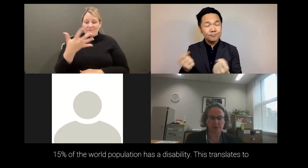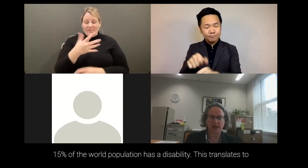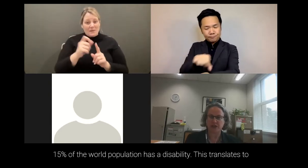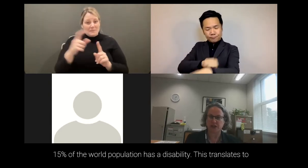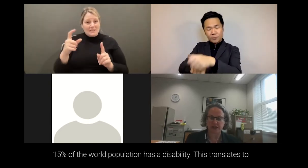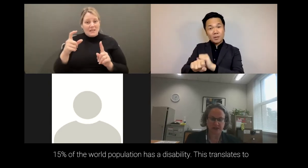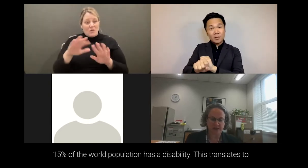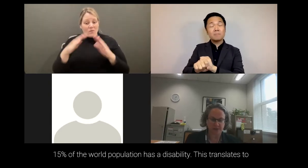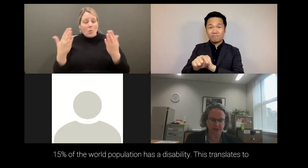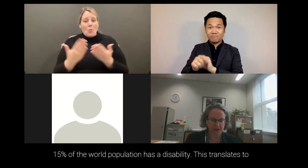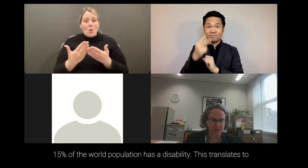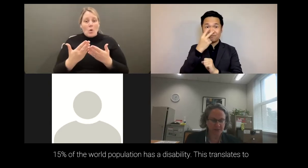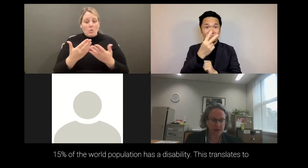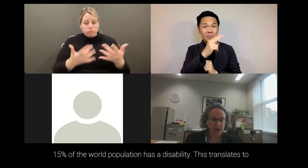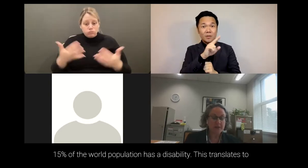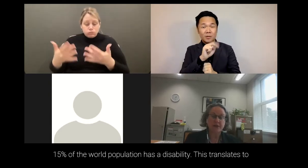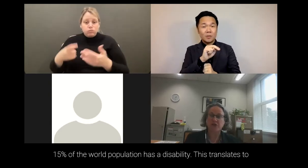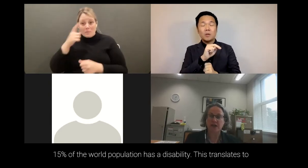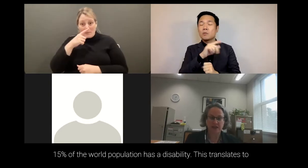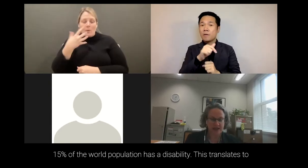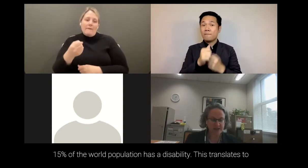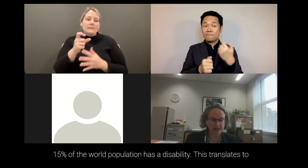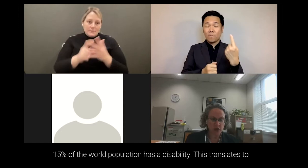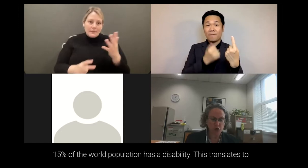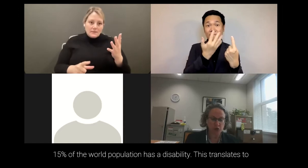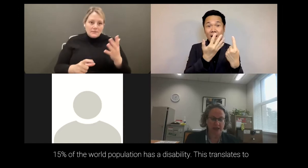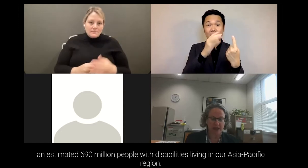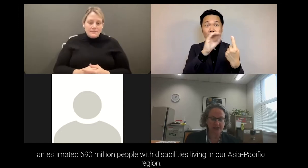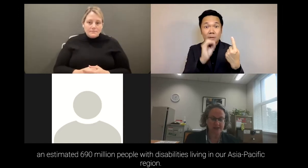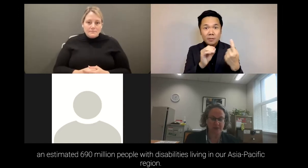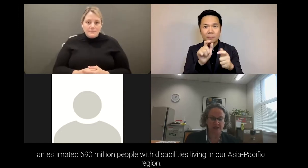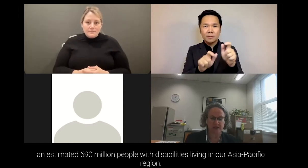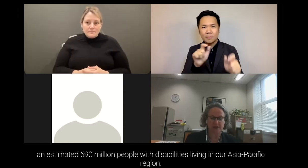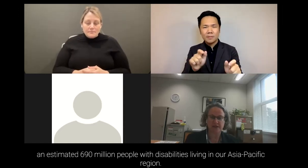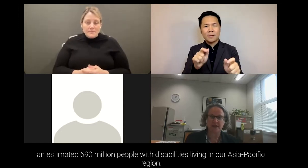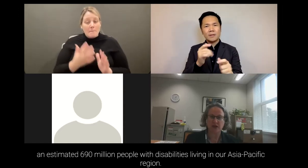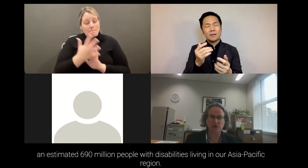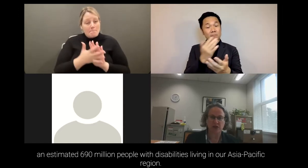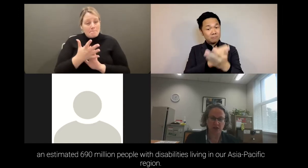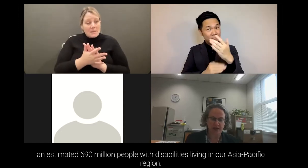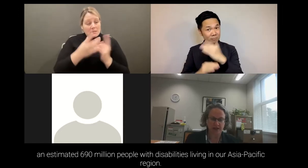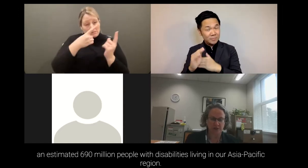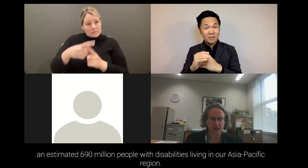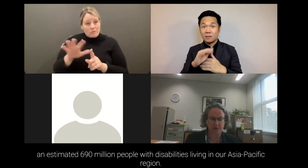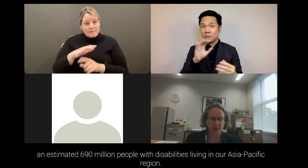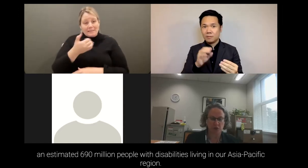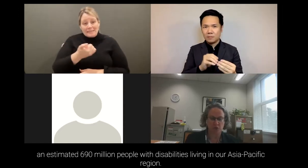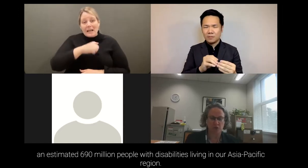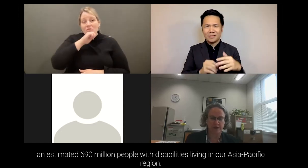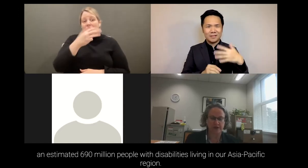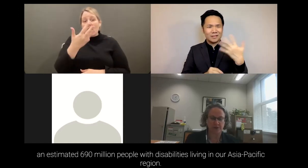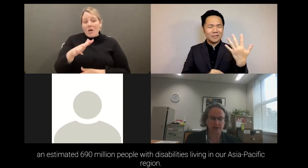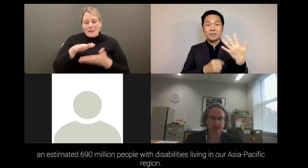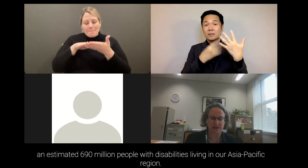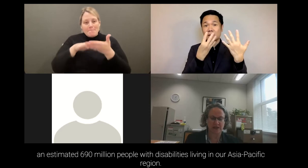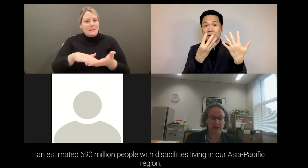world's population has a disability. This translates to an estimated 690 million people